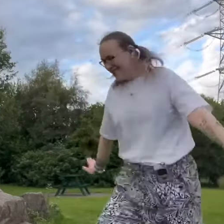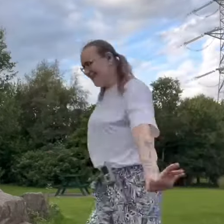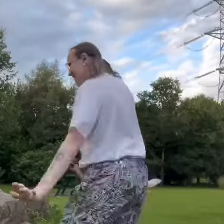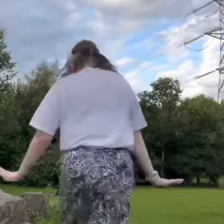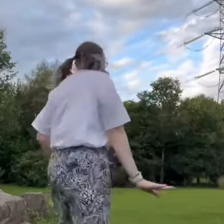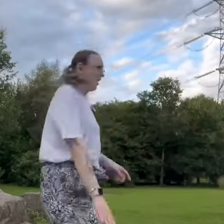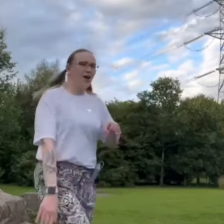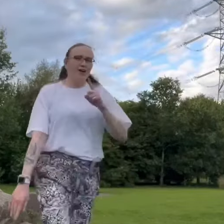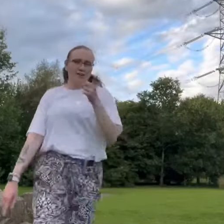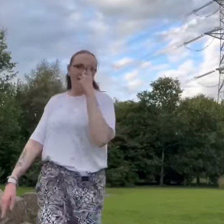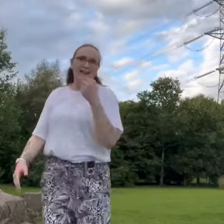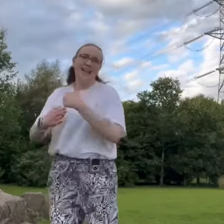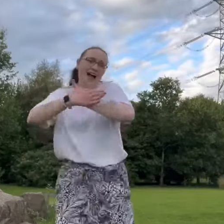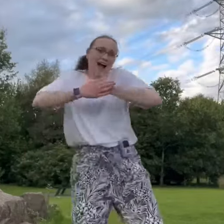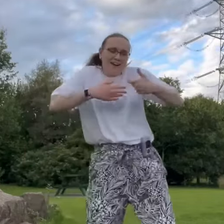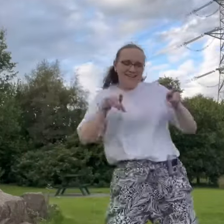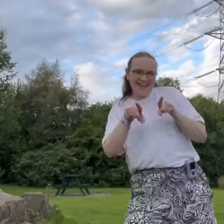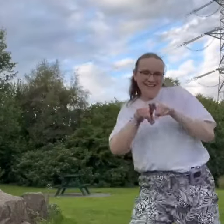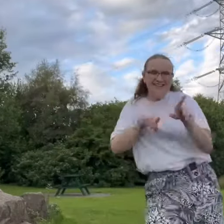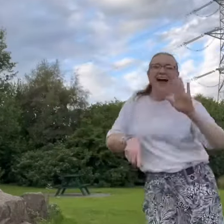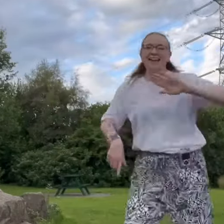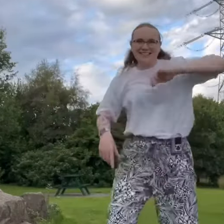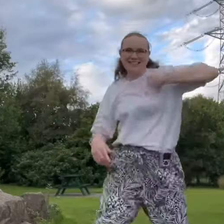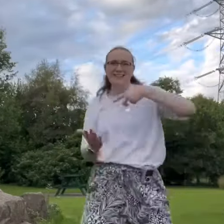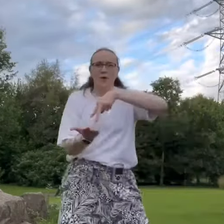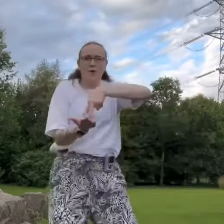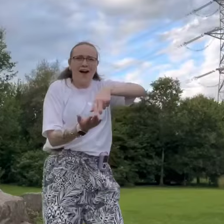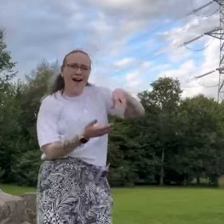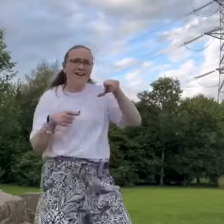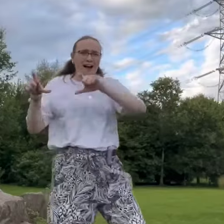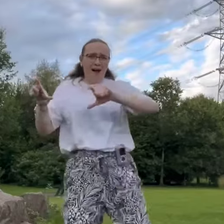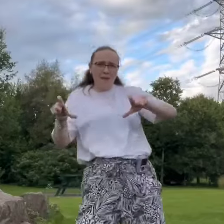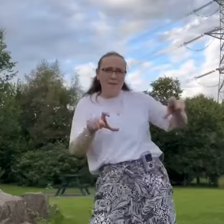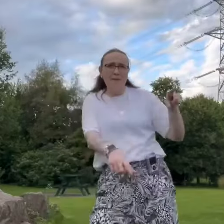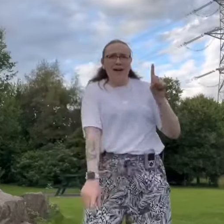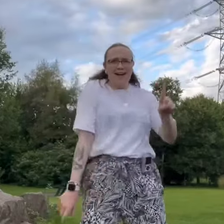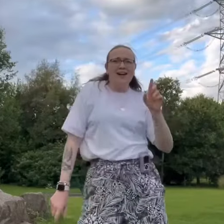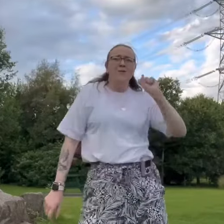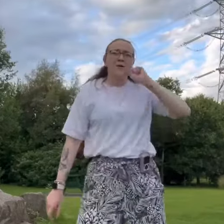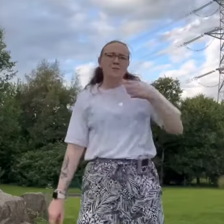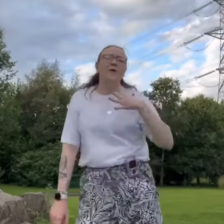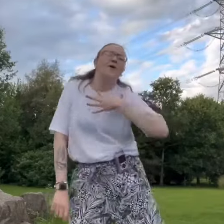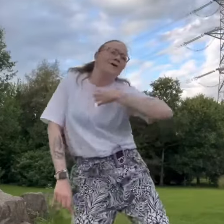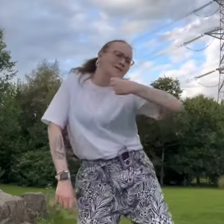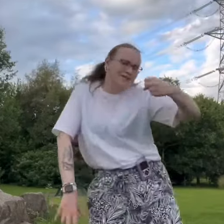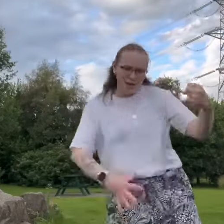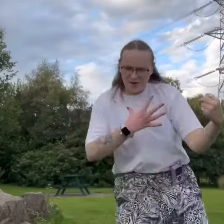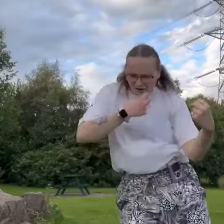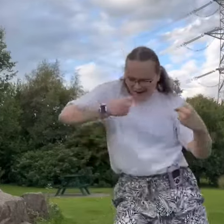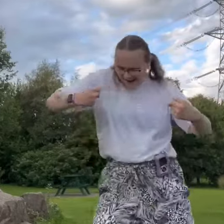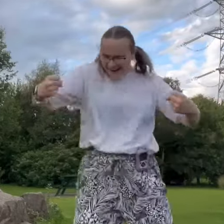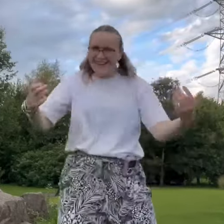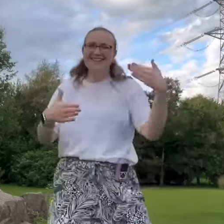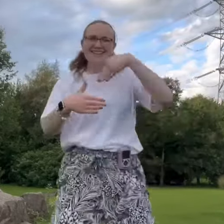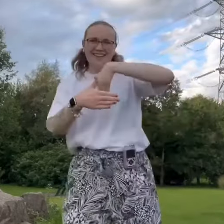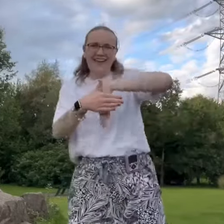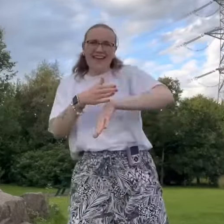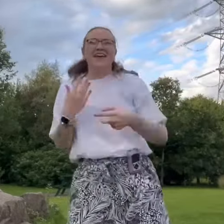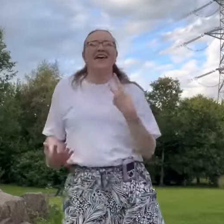You can always try just to walk on, but it won't pull you in We're